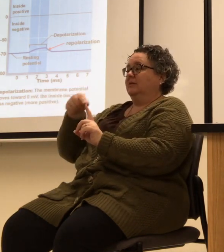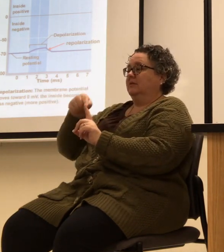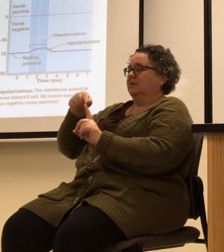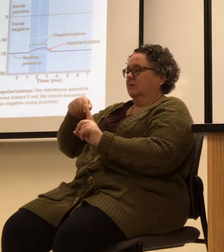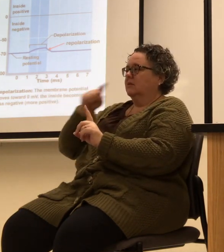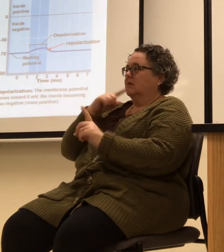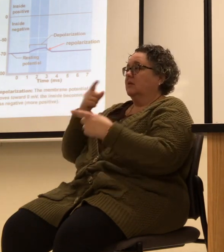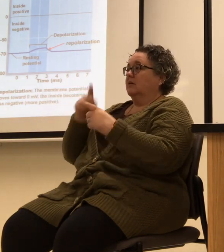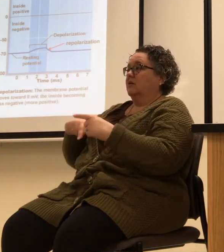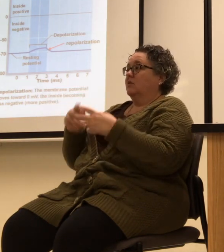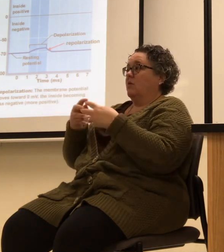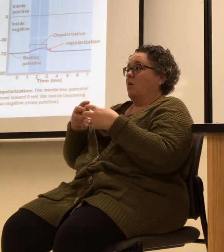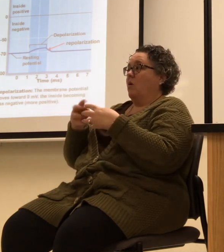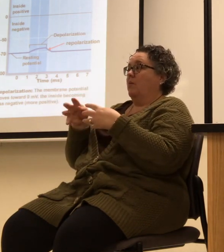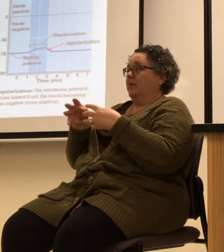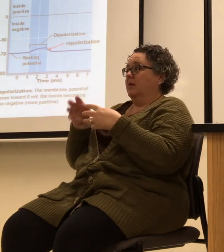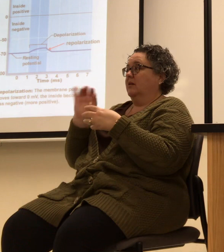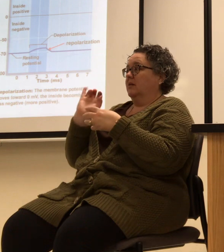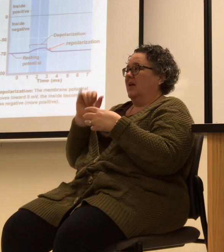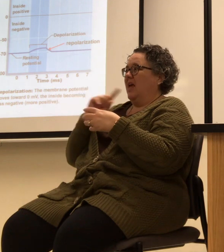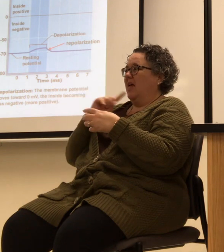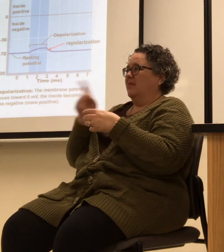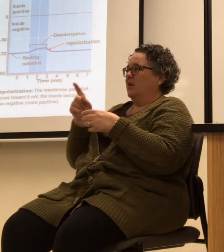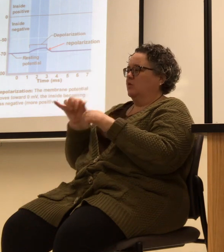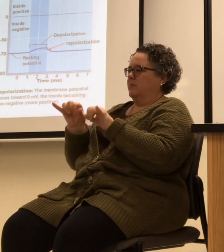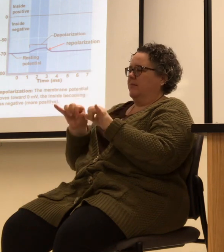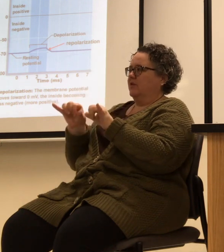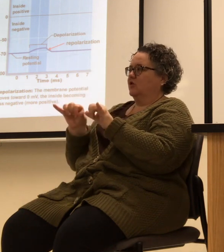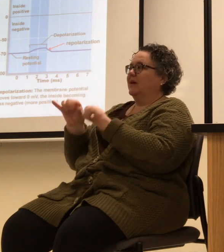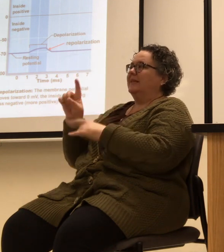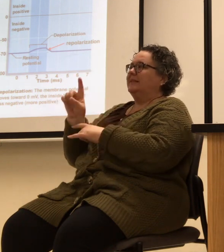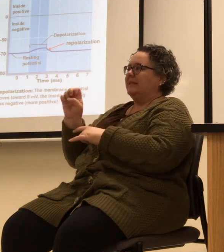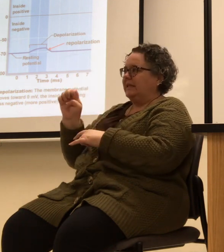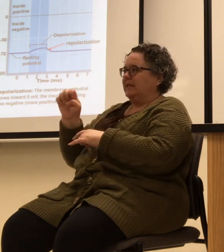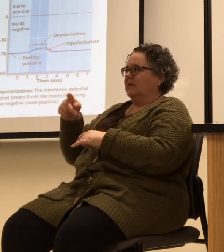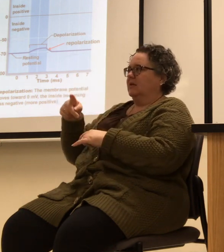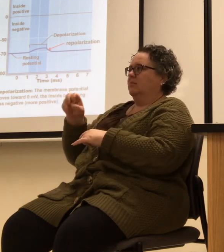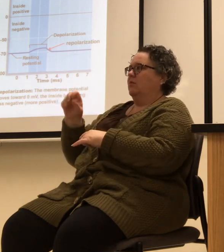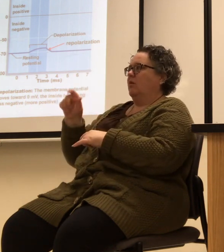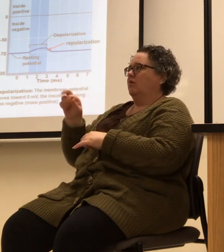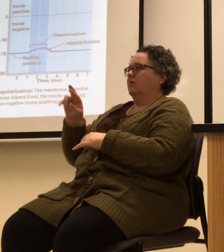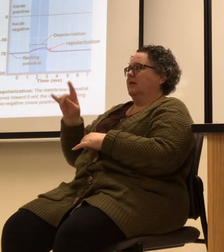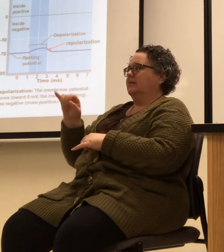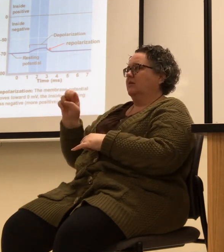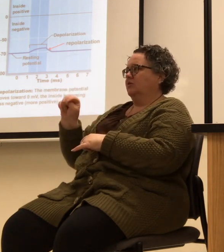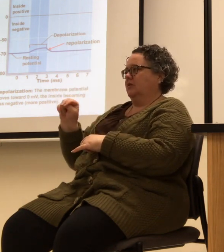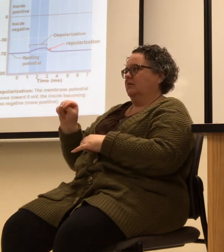you open those ligand-gated channels and you measure a depolarization.